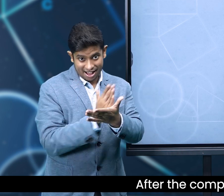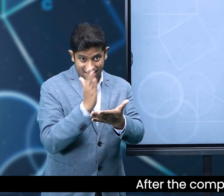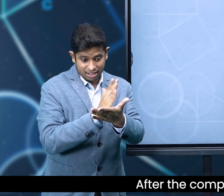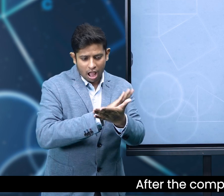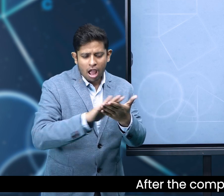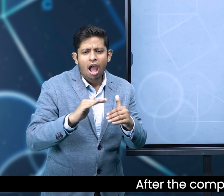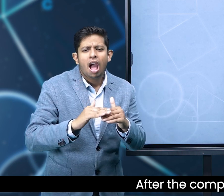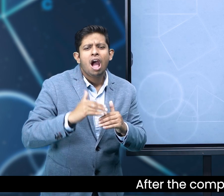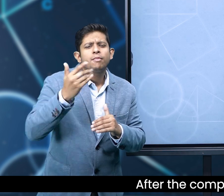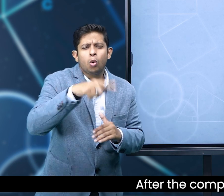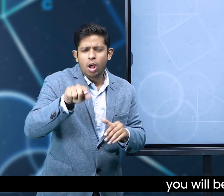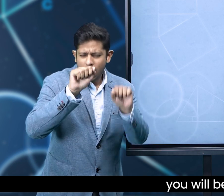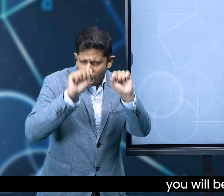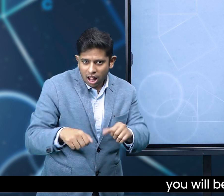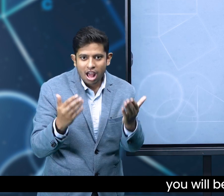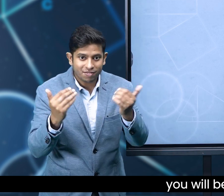After the completion of this lesson, you will be able to know: